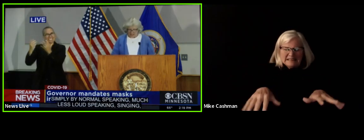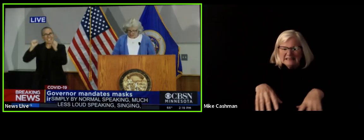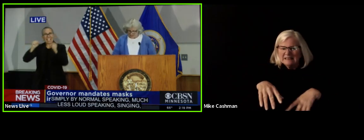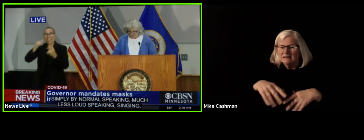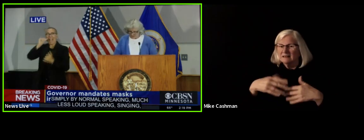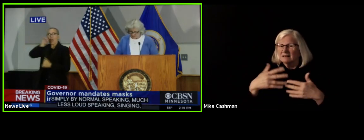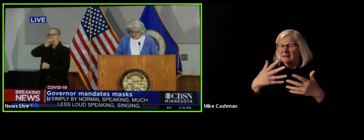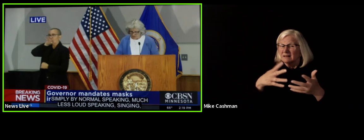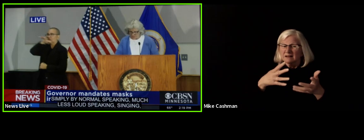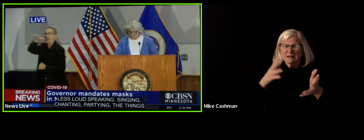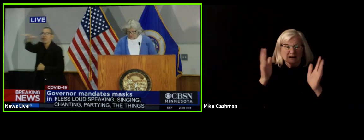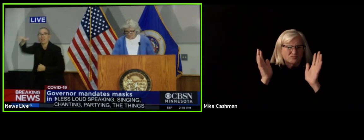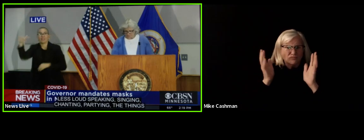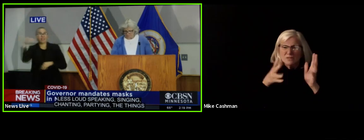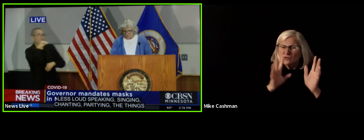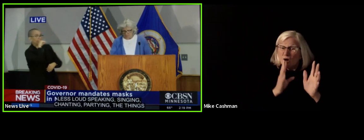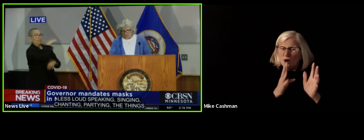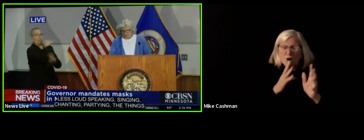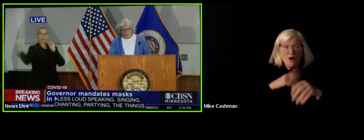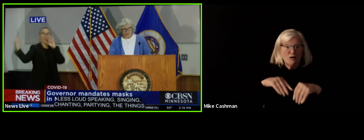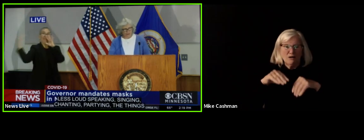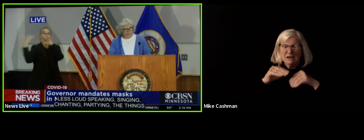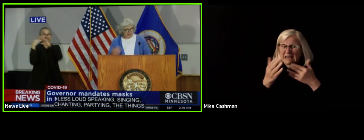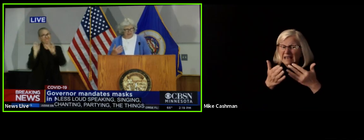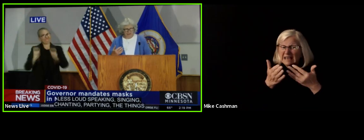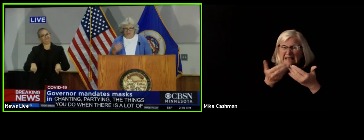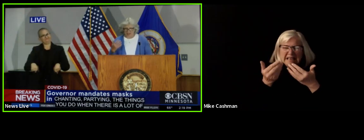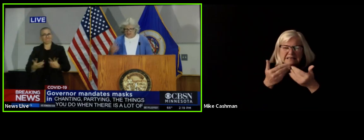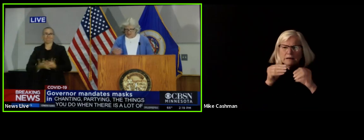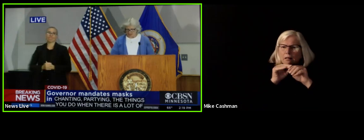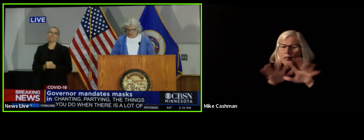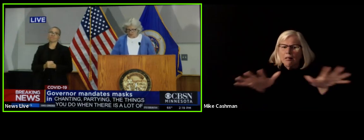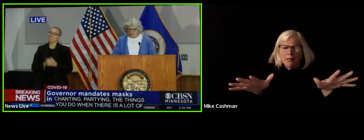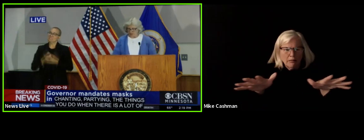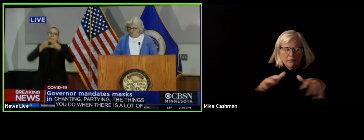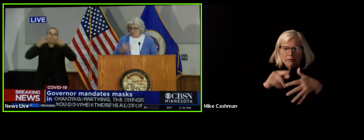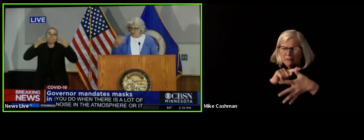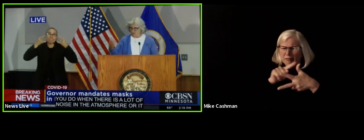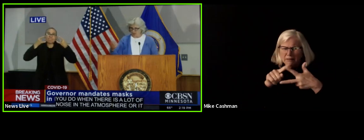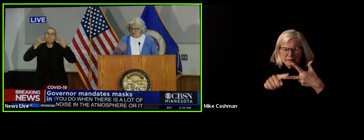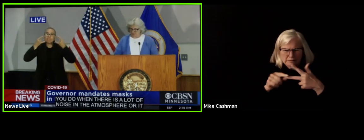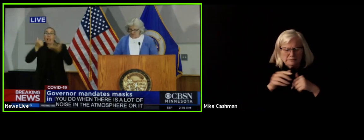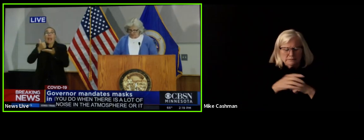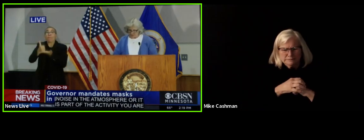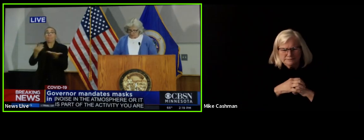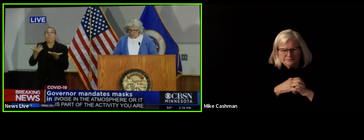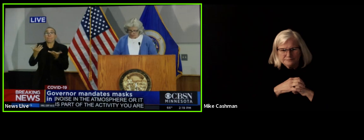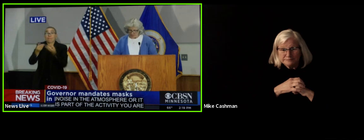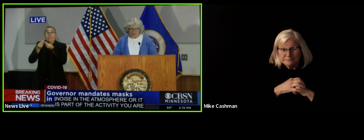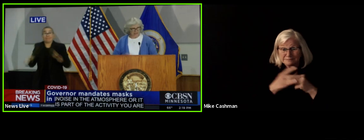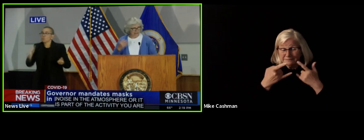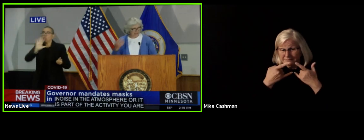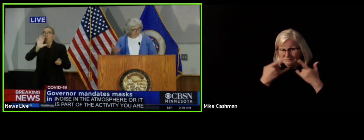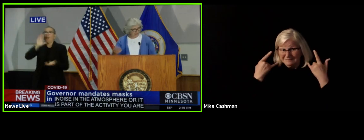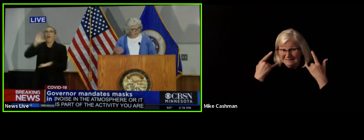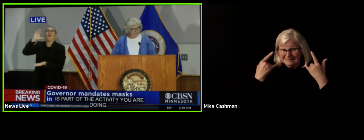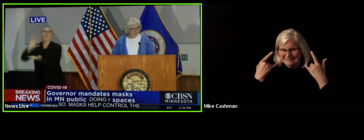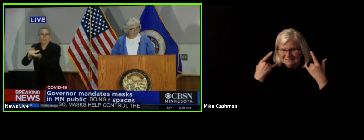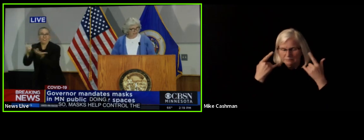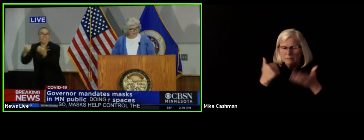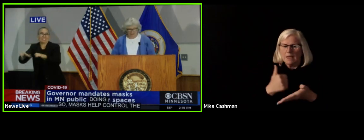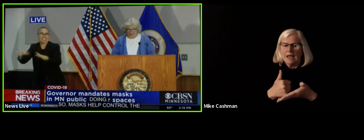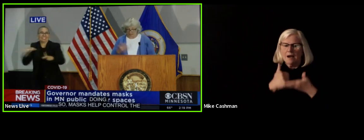the activity that you're doing. So masks help to control the spread of the virus through the droplets and the